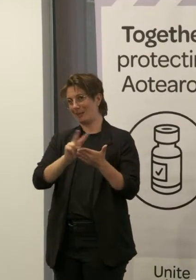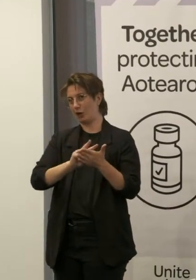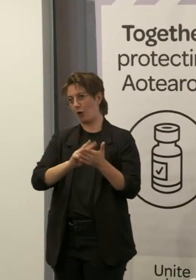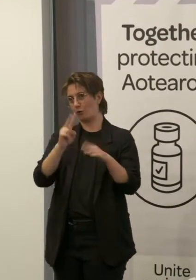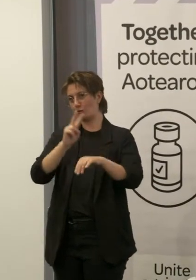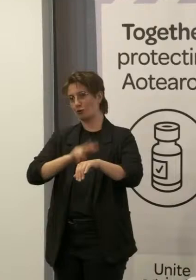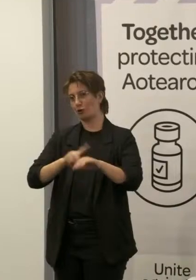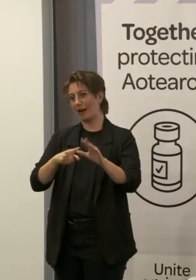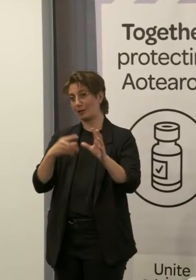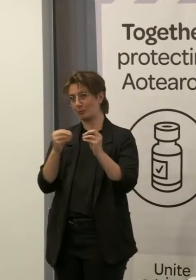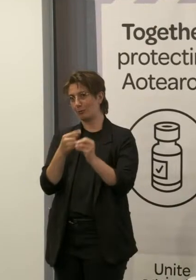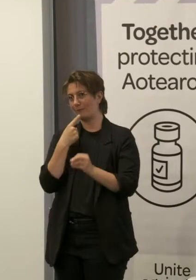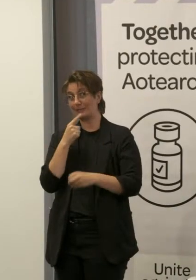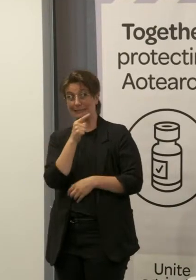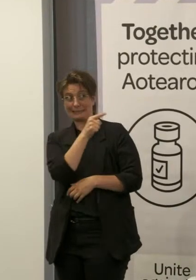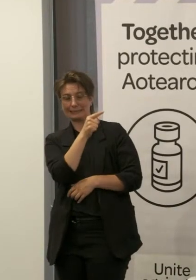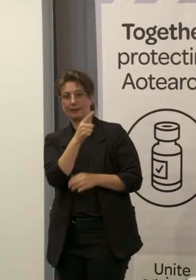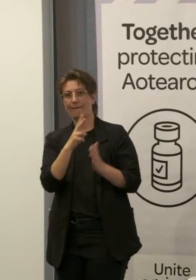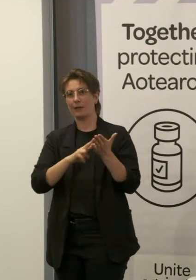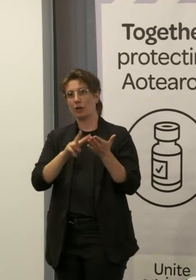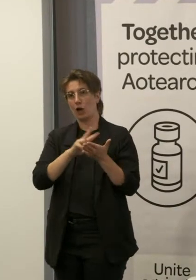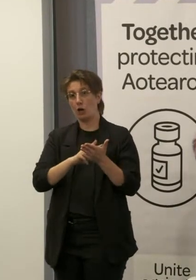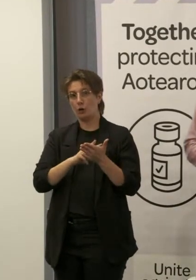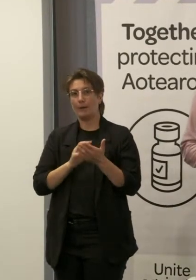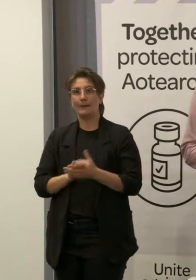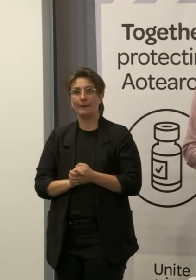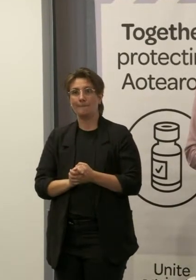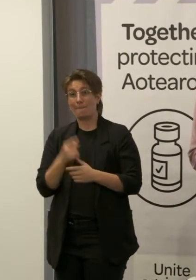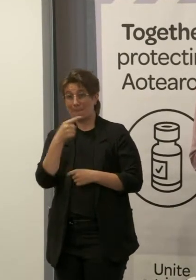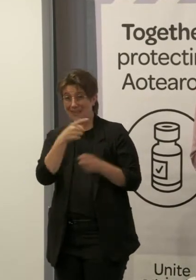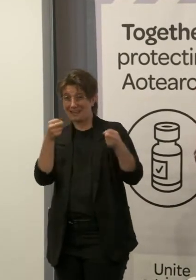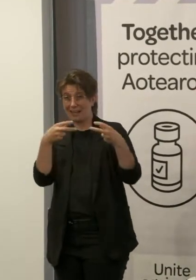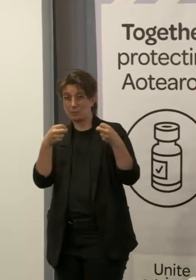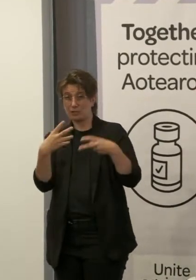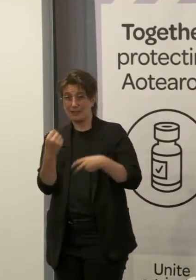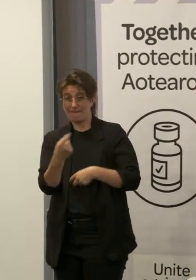Yes. Okay.